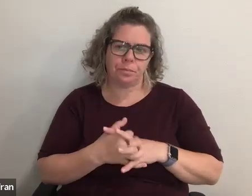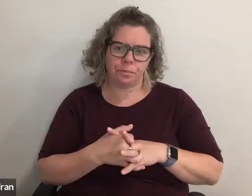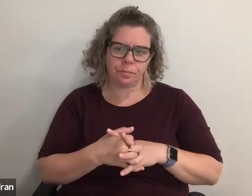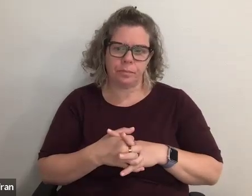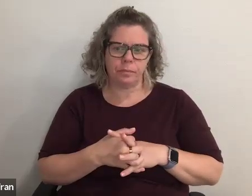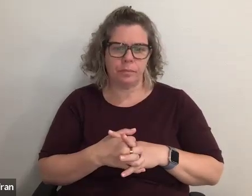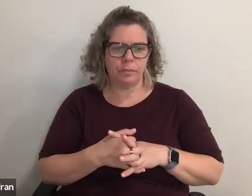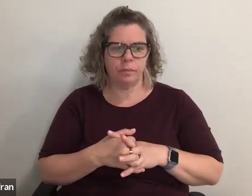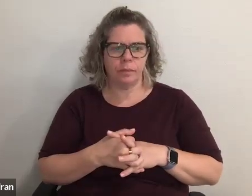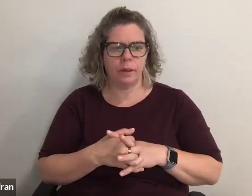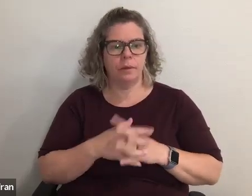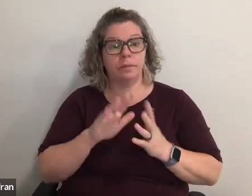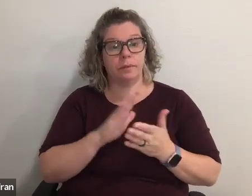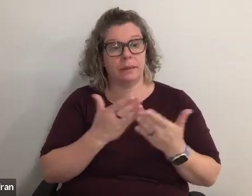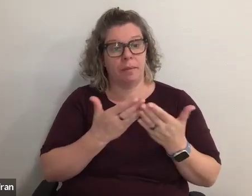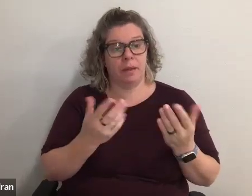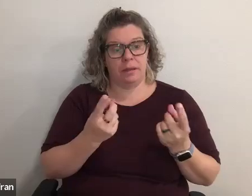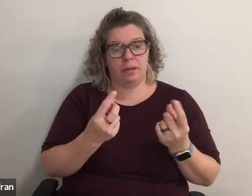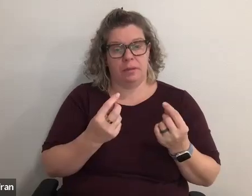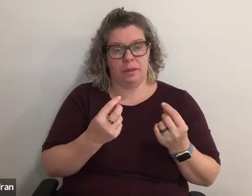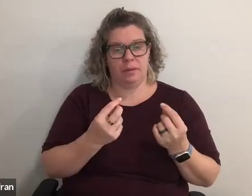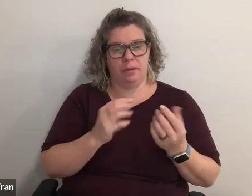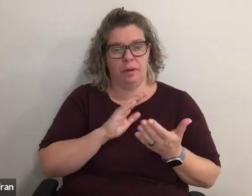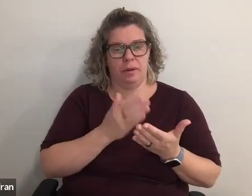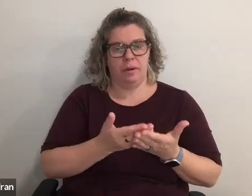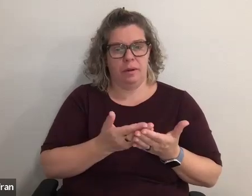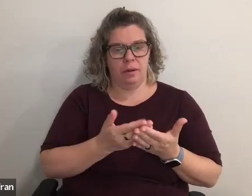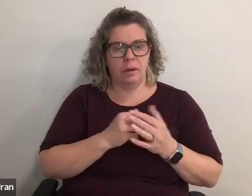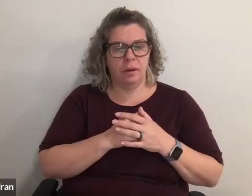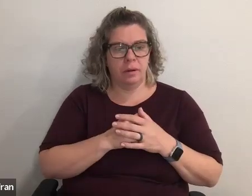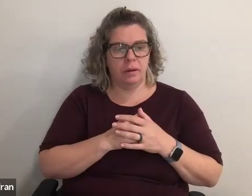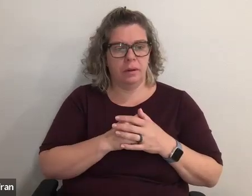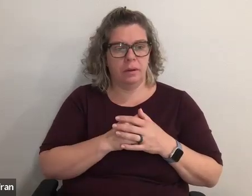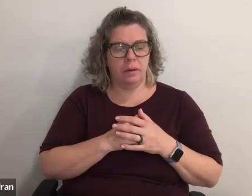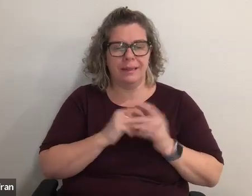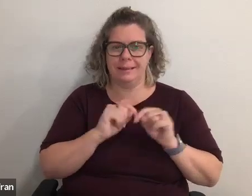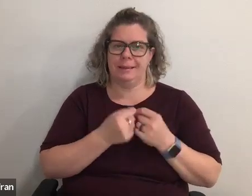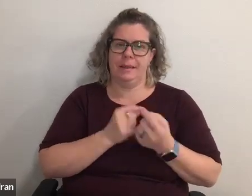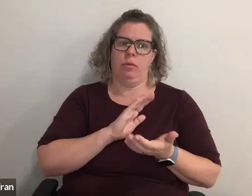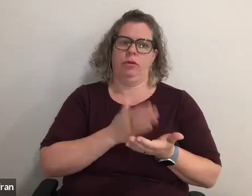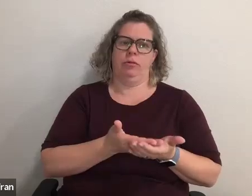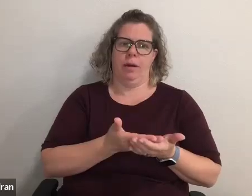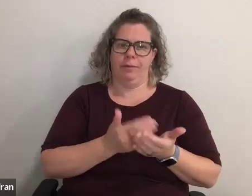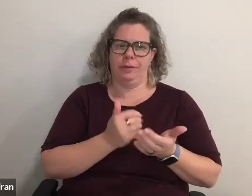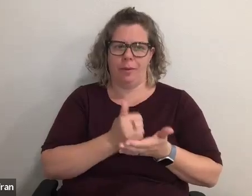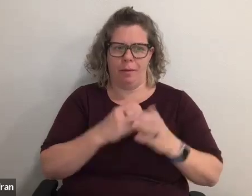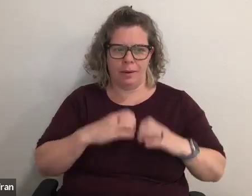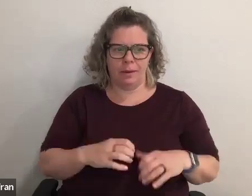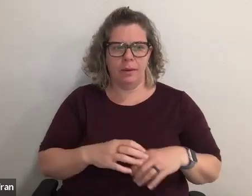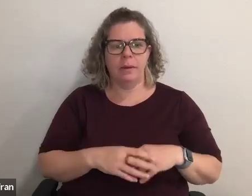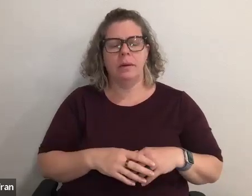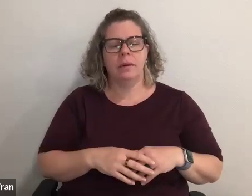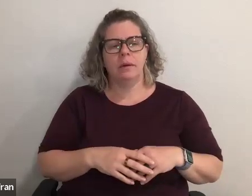So what are some of the things we do, and talk a little bit just about what are some of the things that teams will do when they're there. One of the things